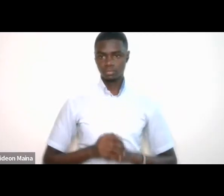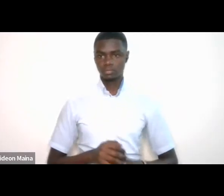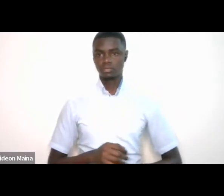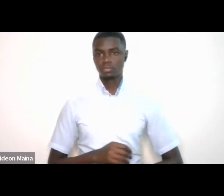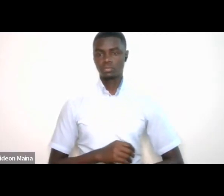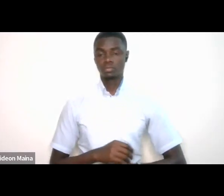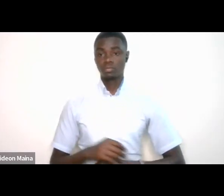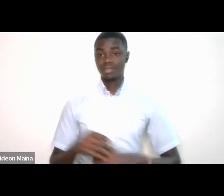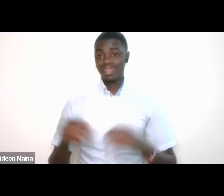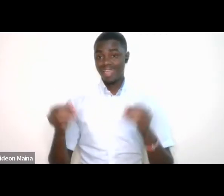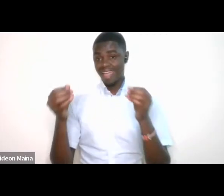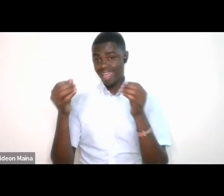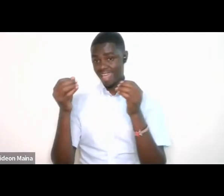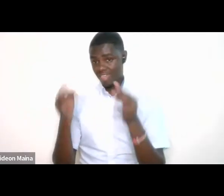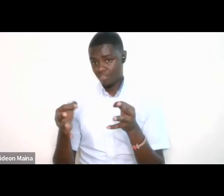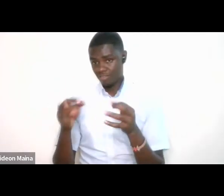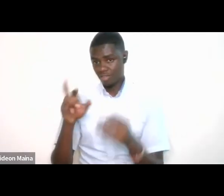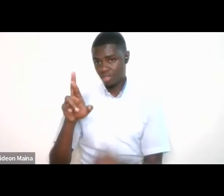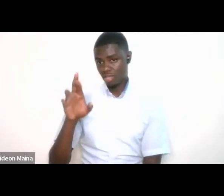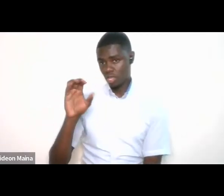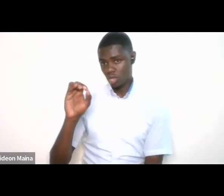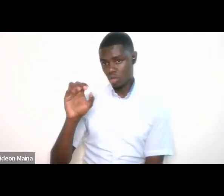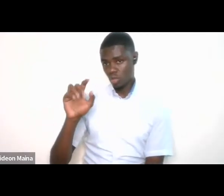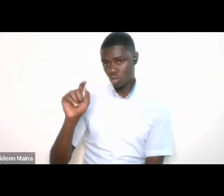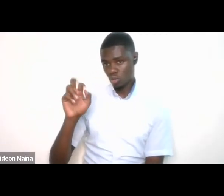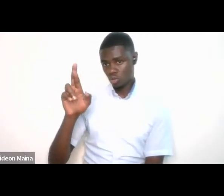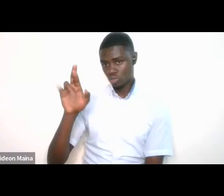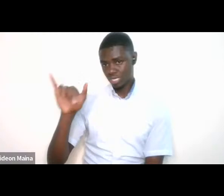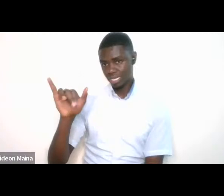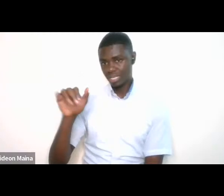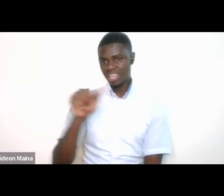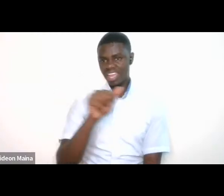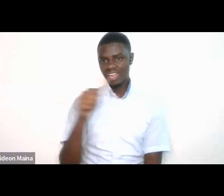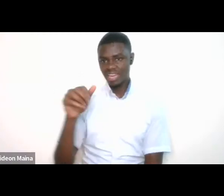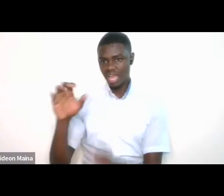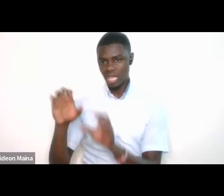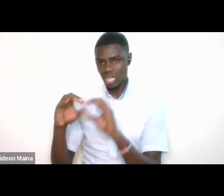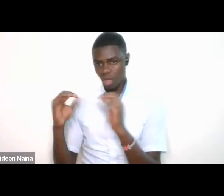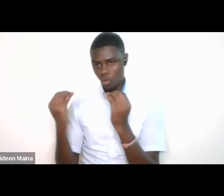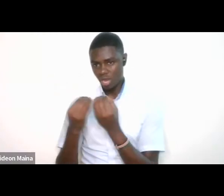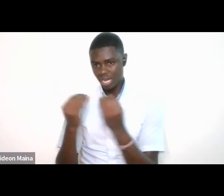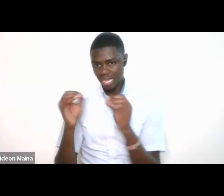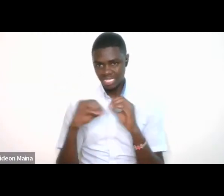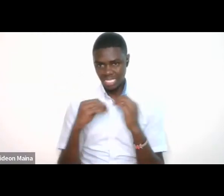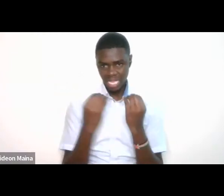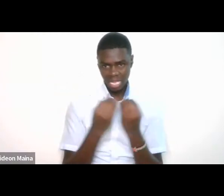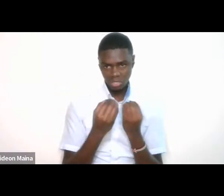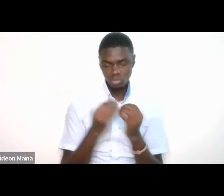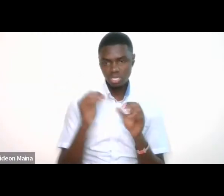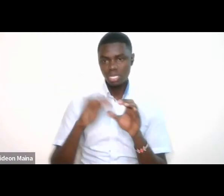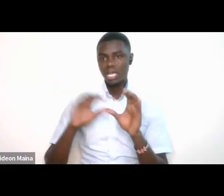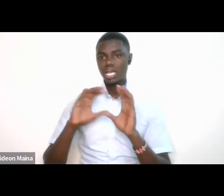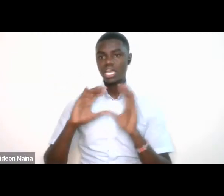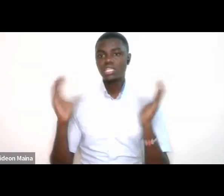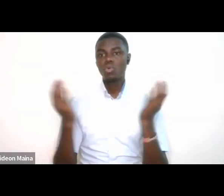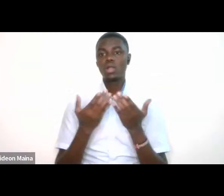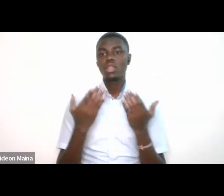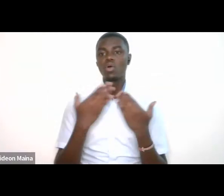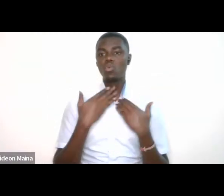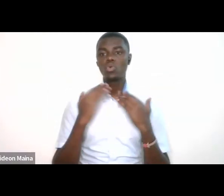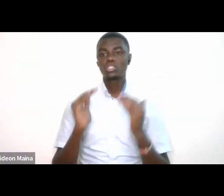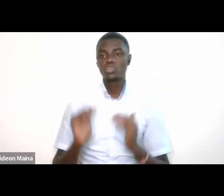if Rotary and other organizations in the world want to advance a